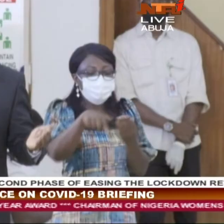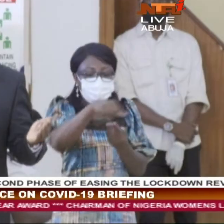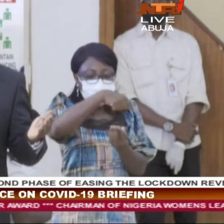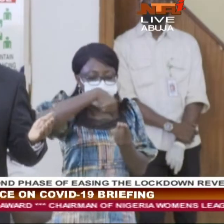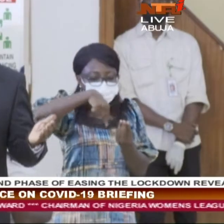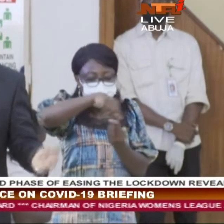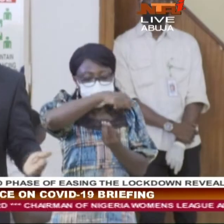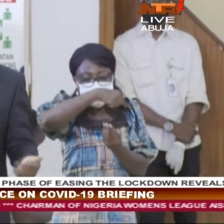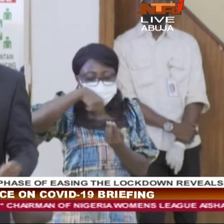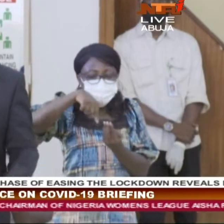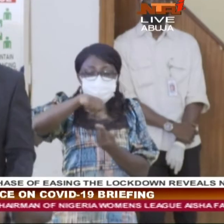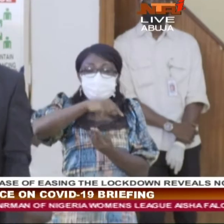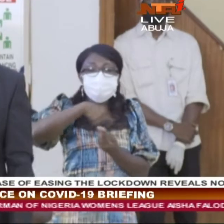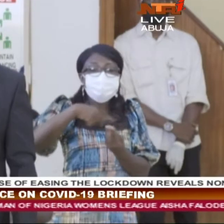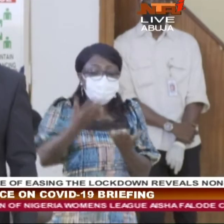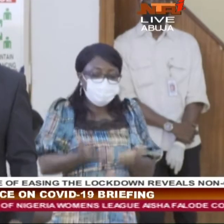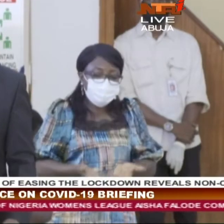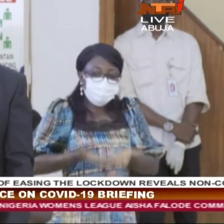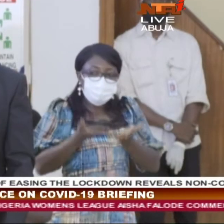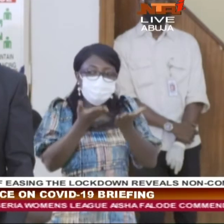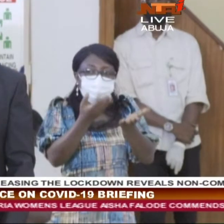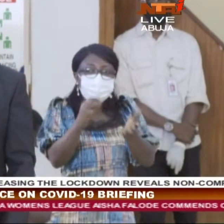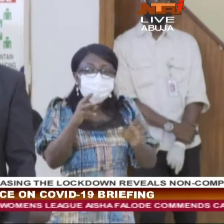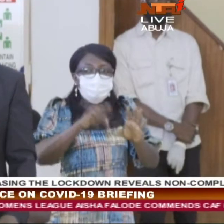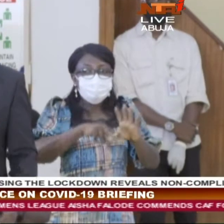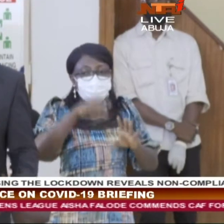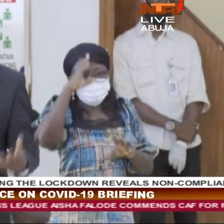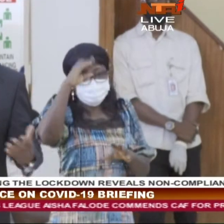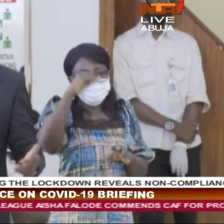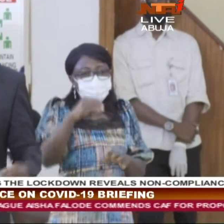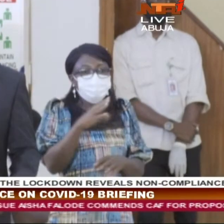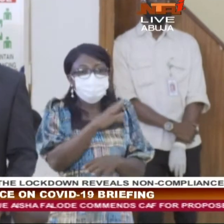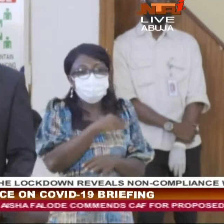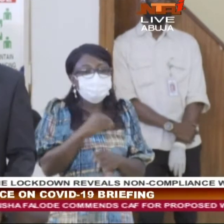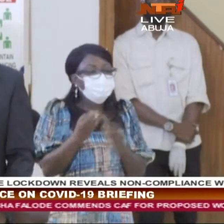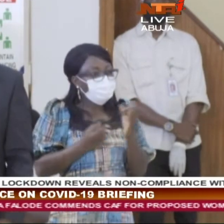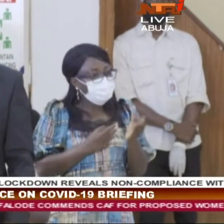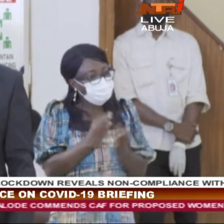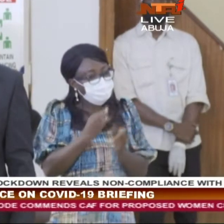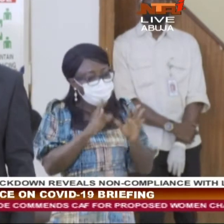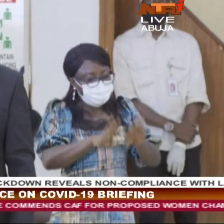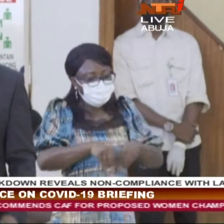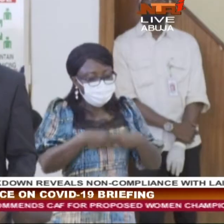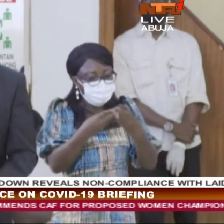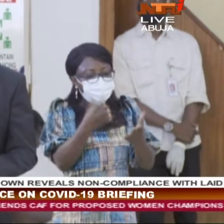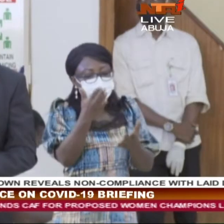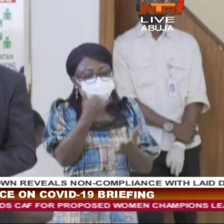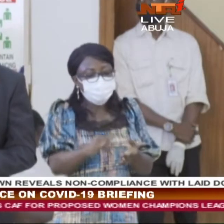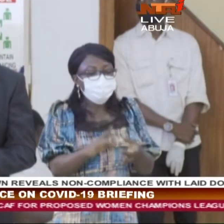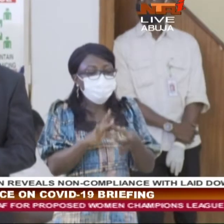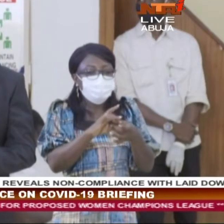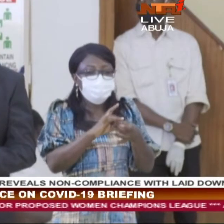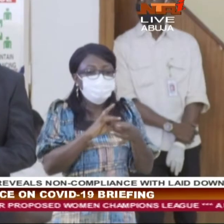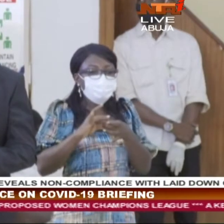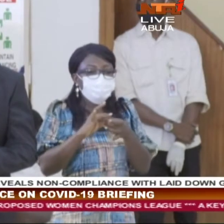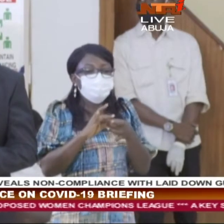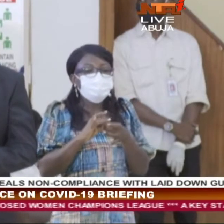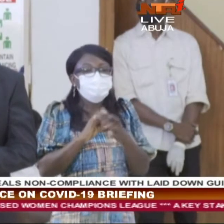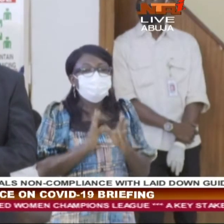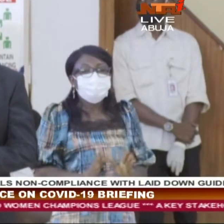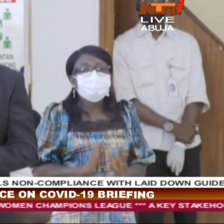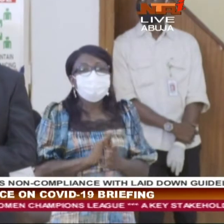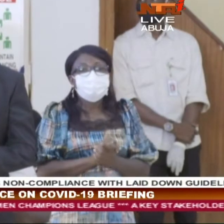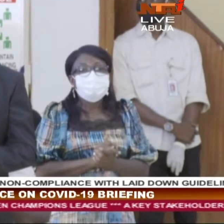around the presentation of the chairman and the explanation provided by the national